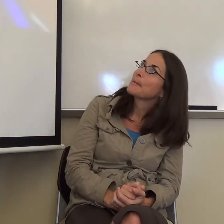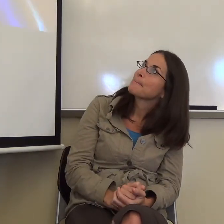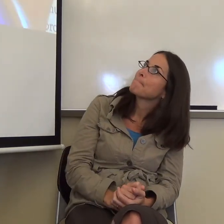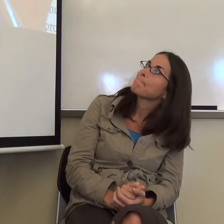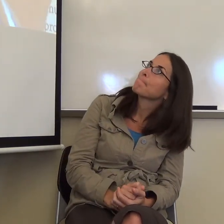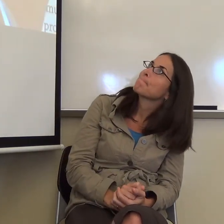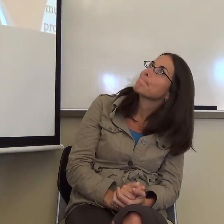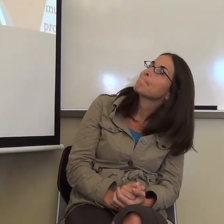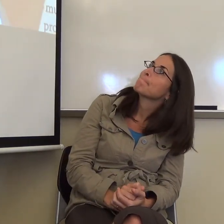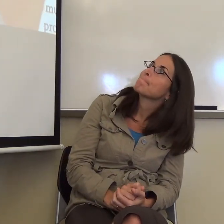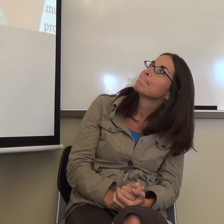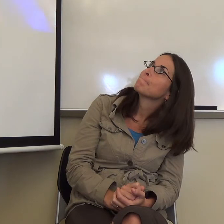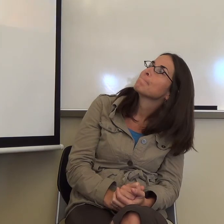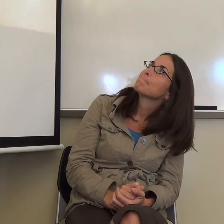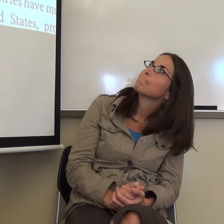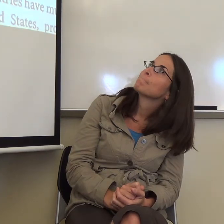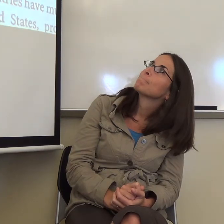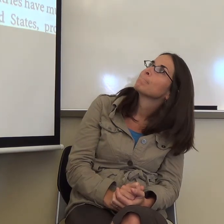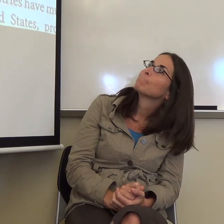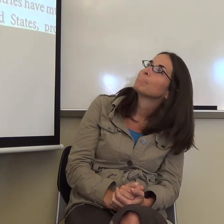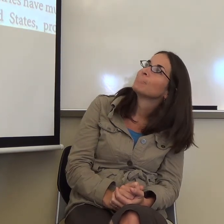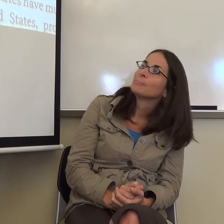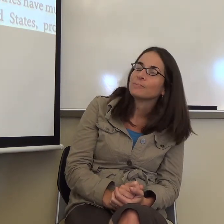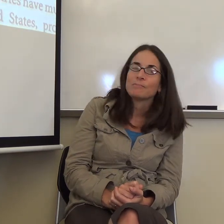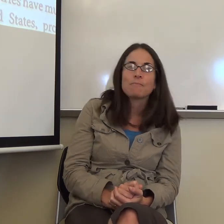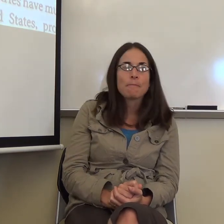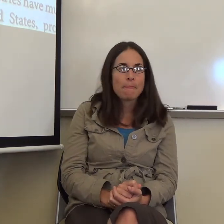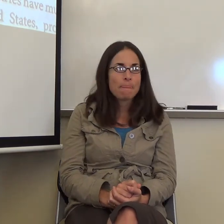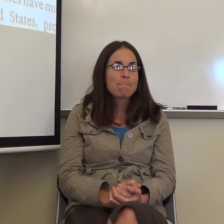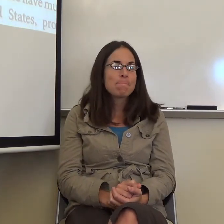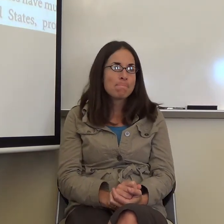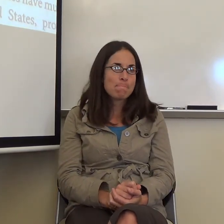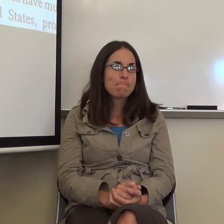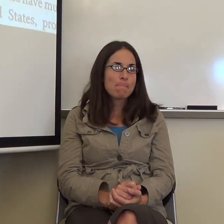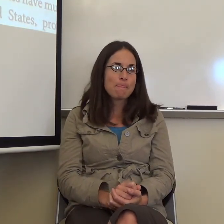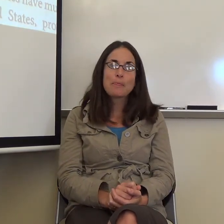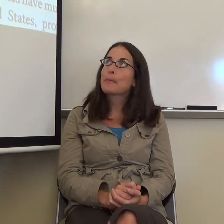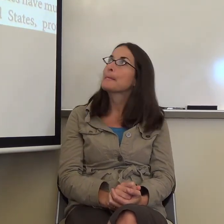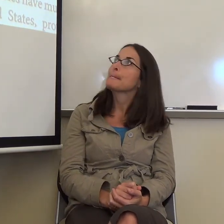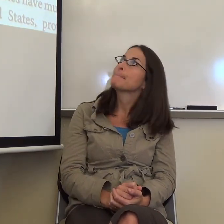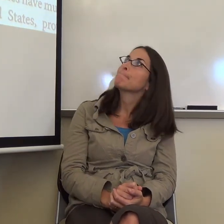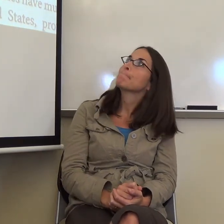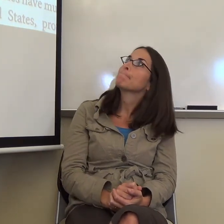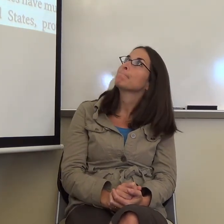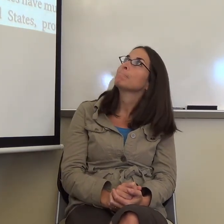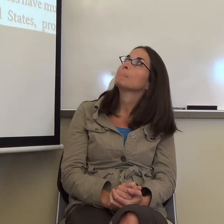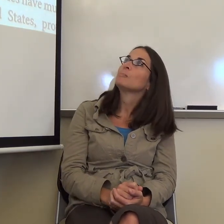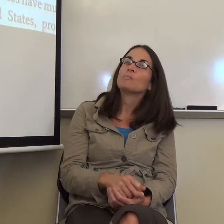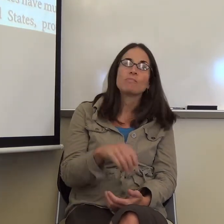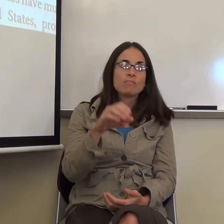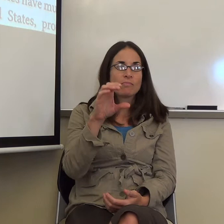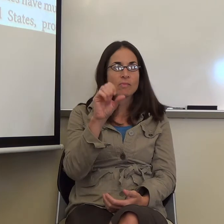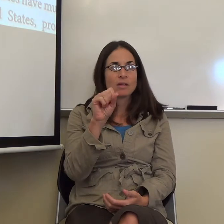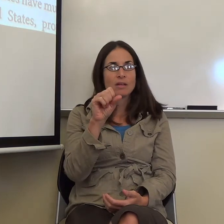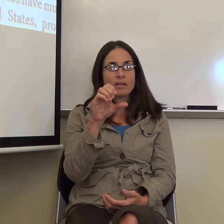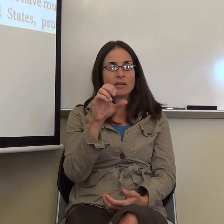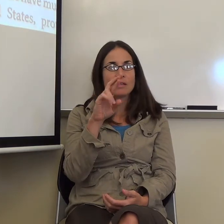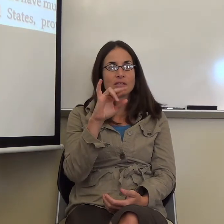write, as you can see from the Spanish, if you know the Spanish for it. And the scribe is going to come up and